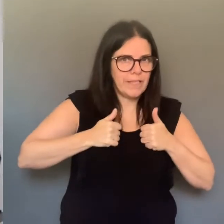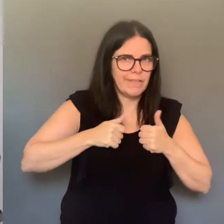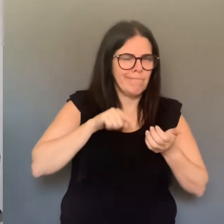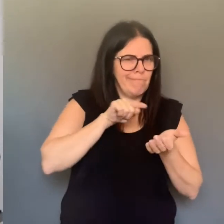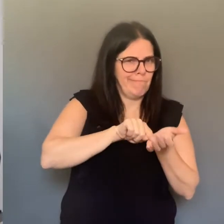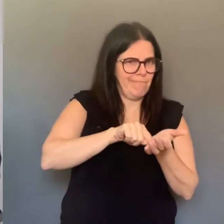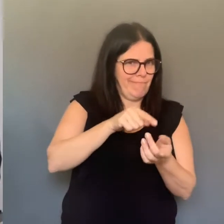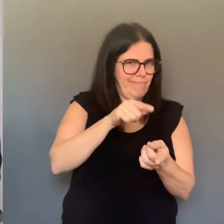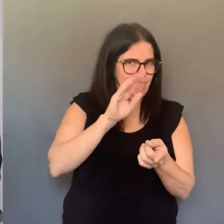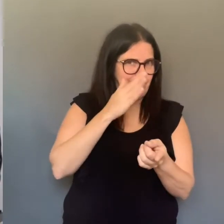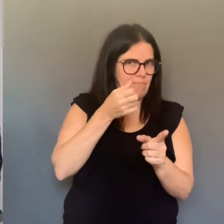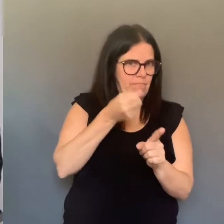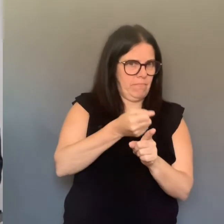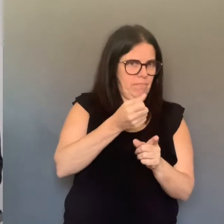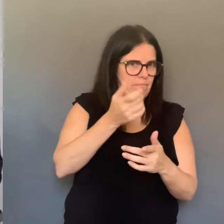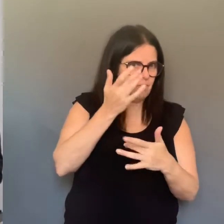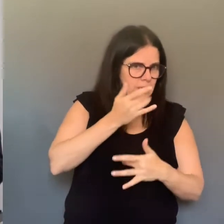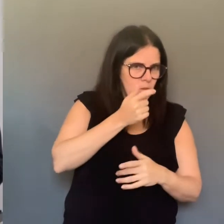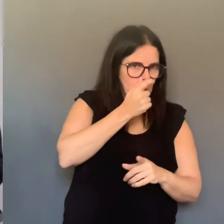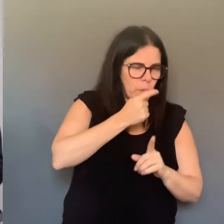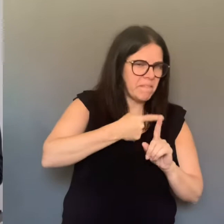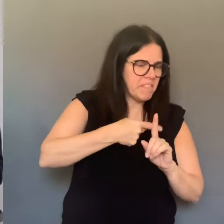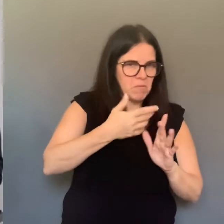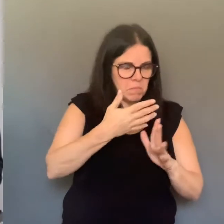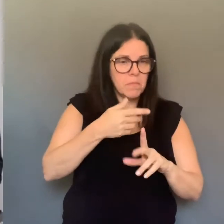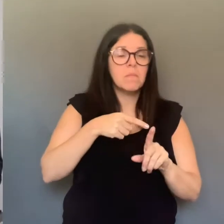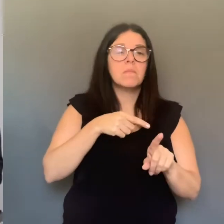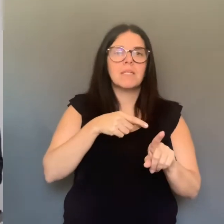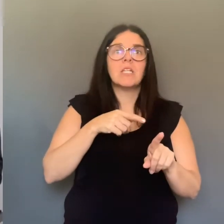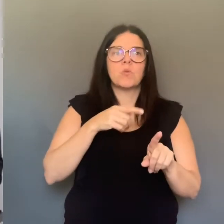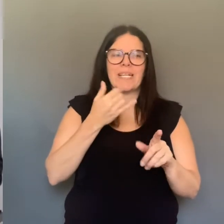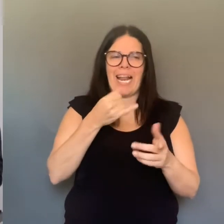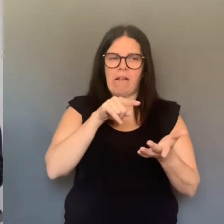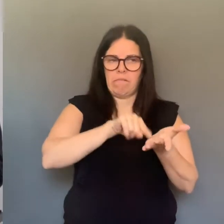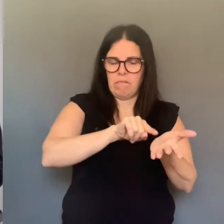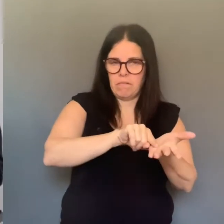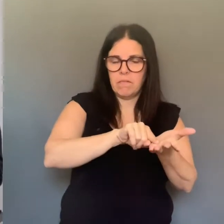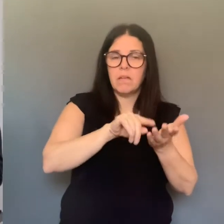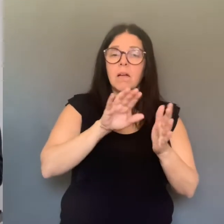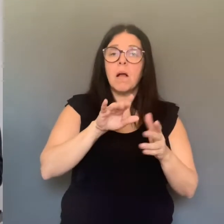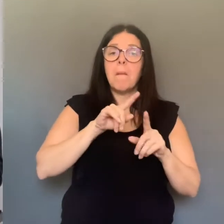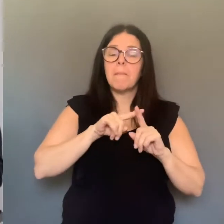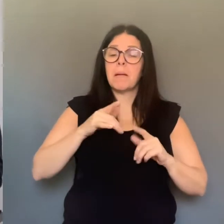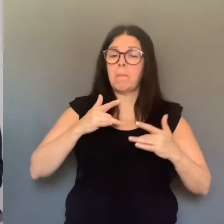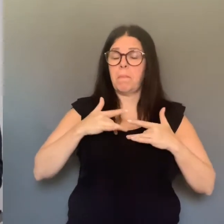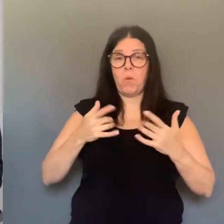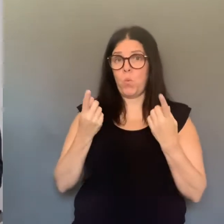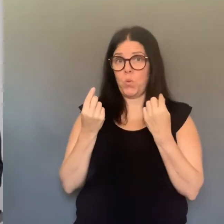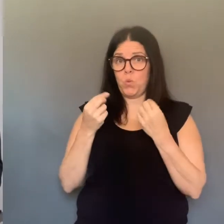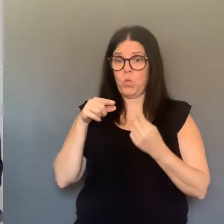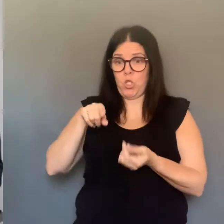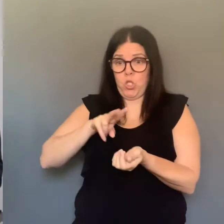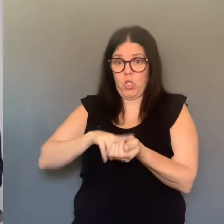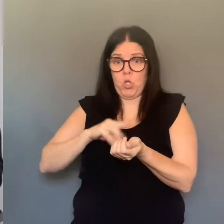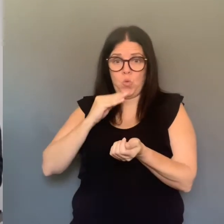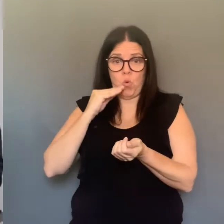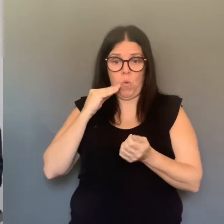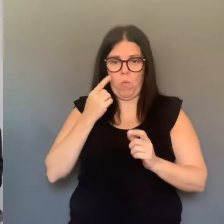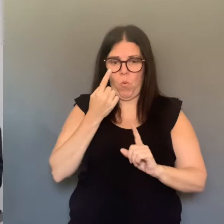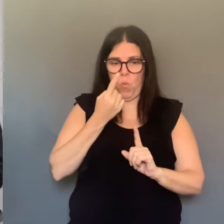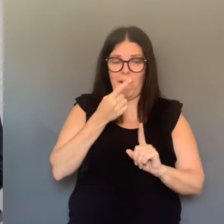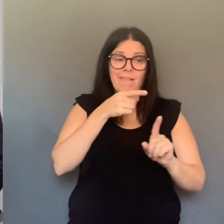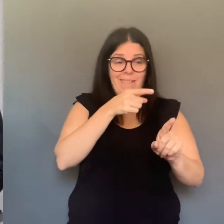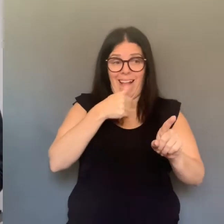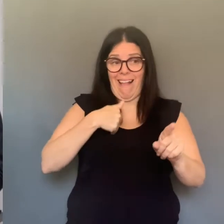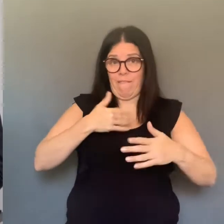But typically, what happens in a home, if we know that there is a respiratory symptoms or someone who has an